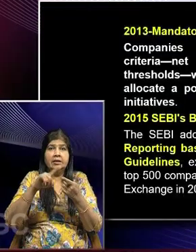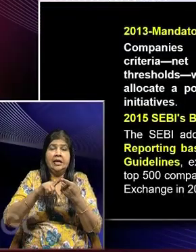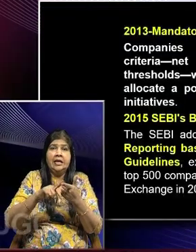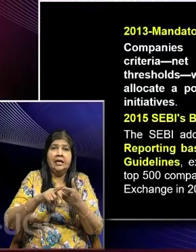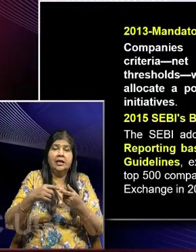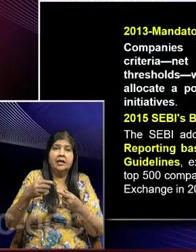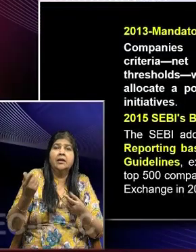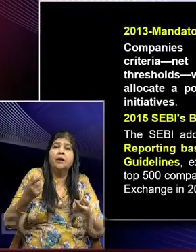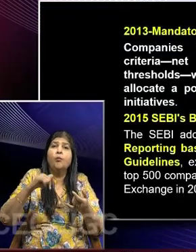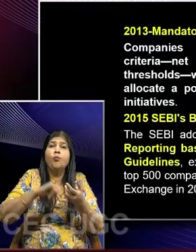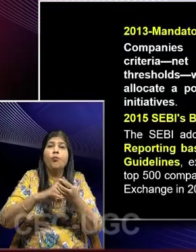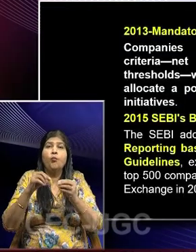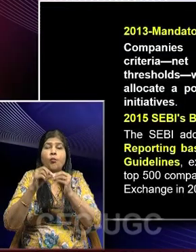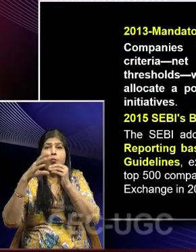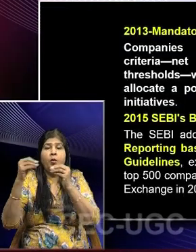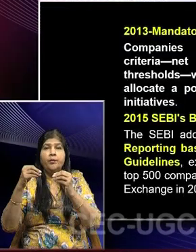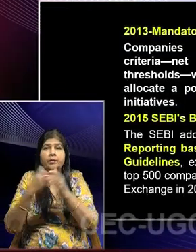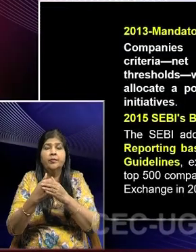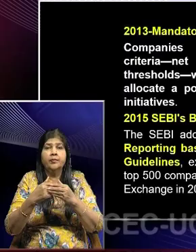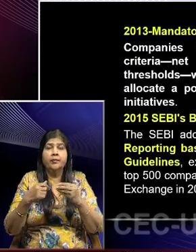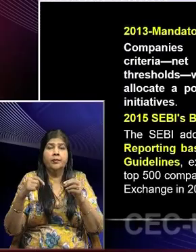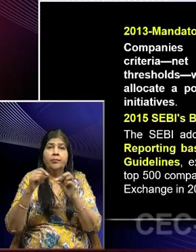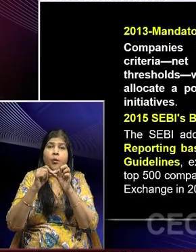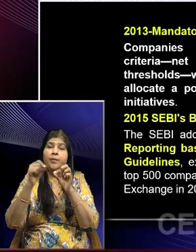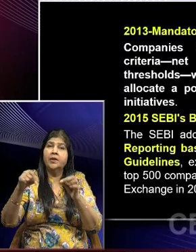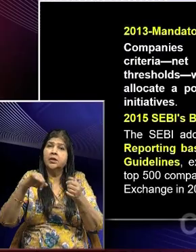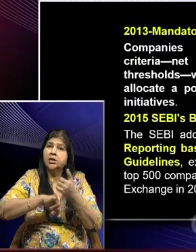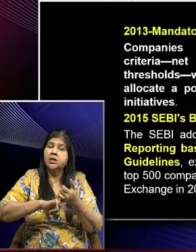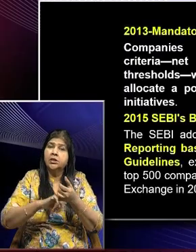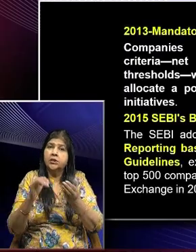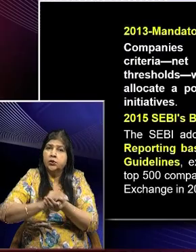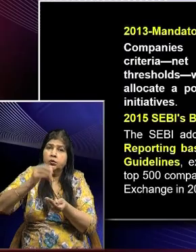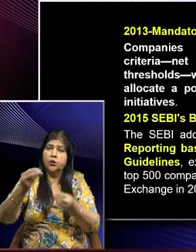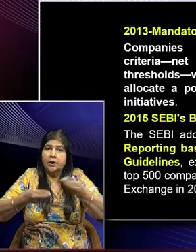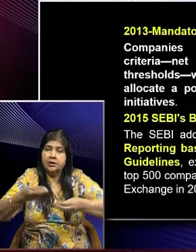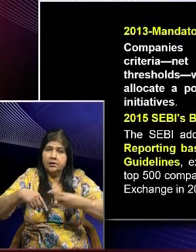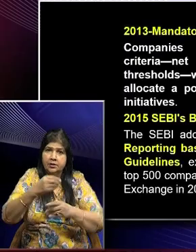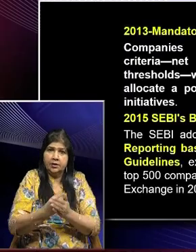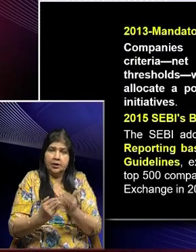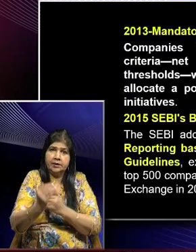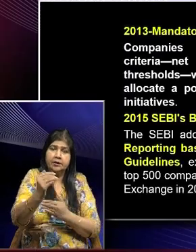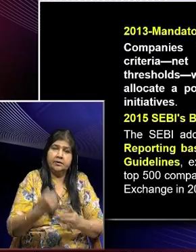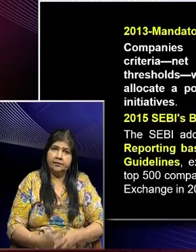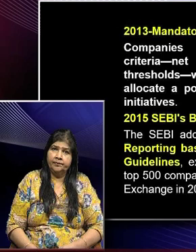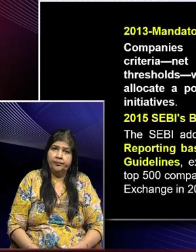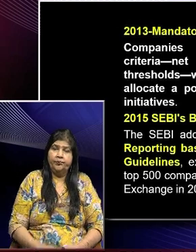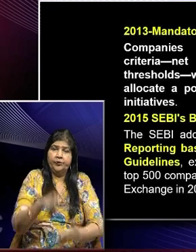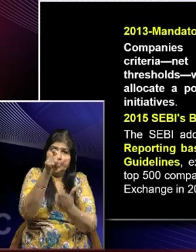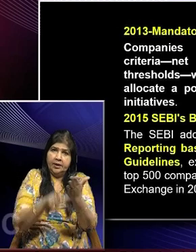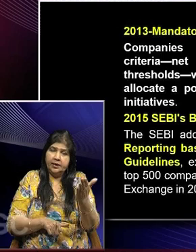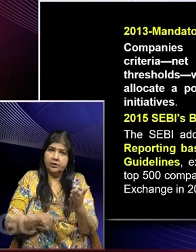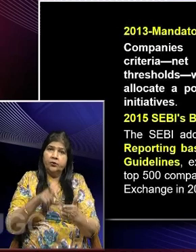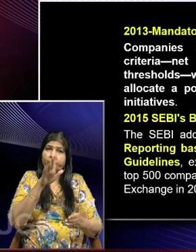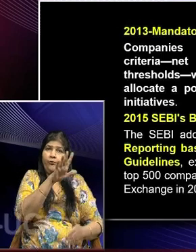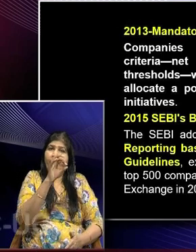Stock Exchange, in 2015. So BRR was now expanded to a list of